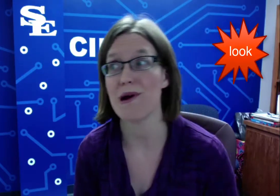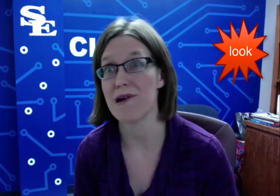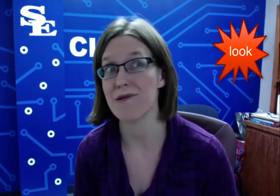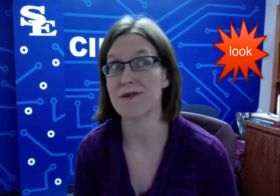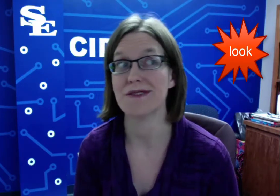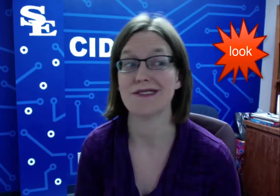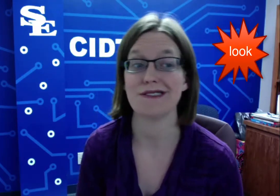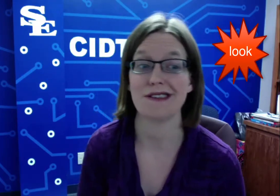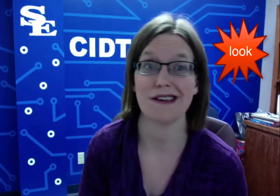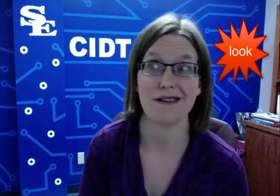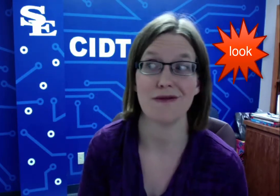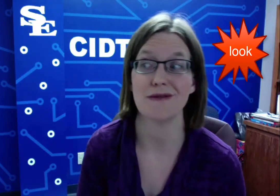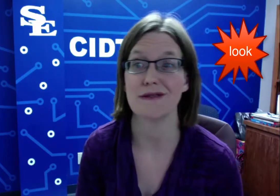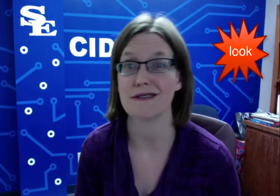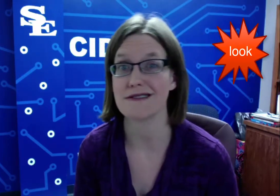What was that word?